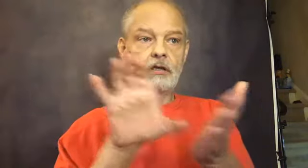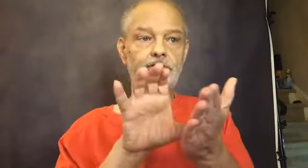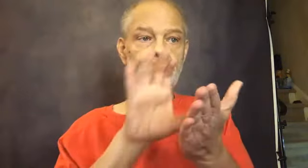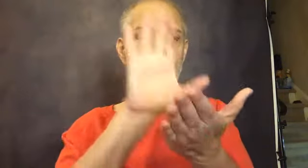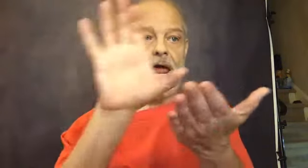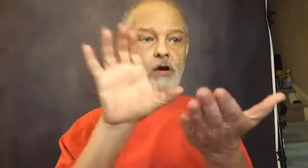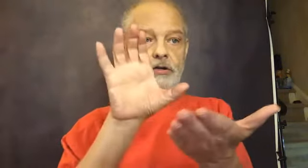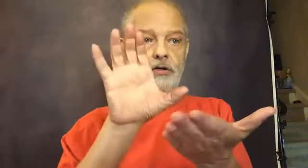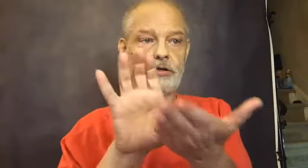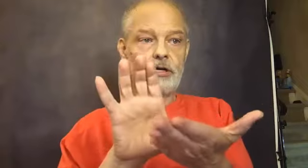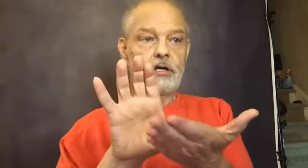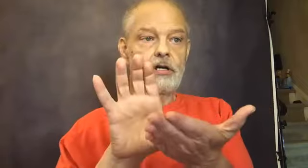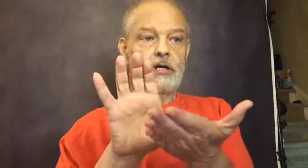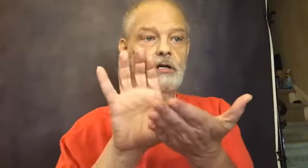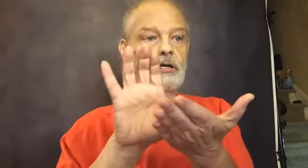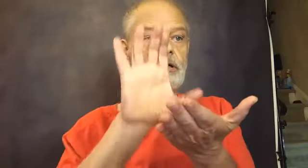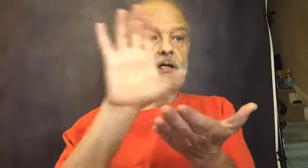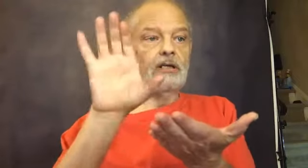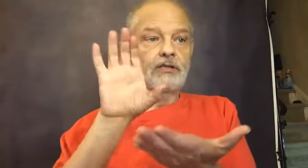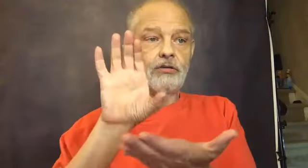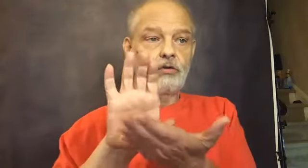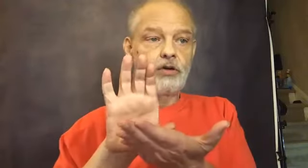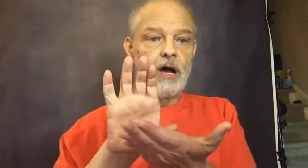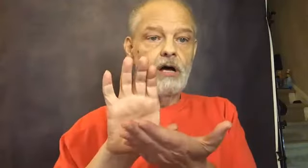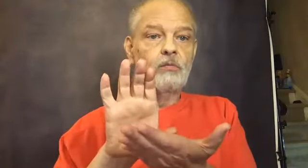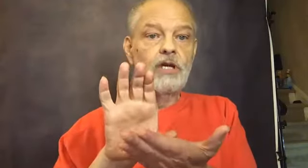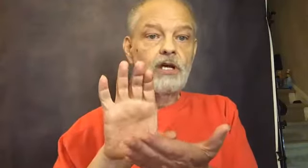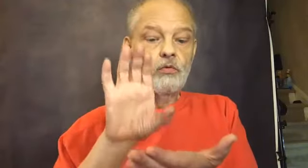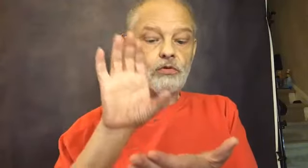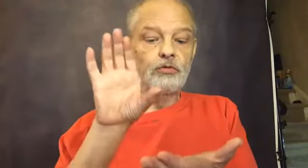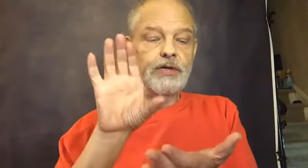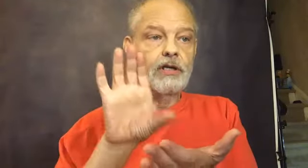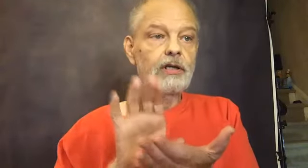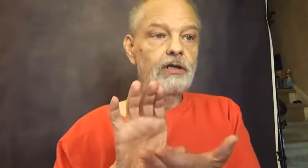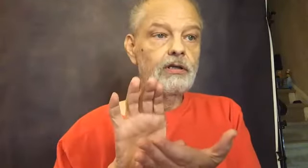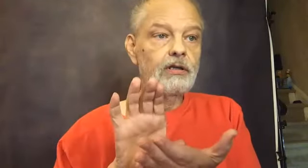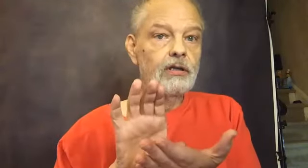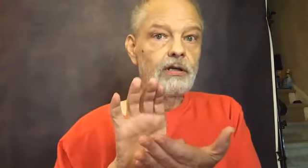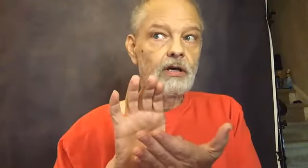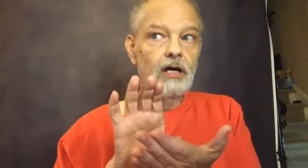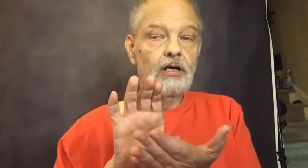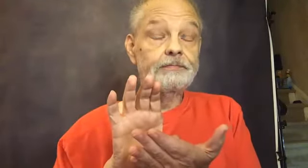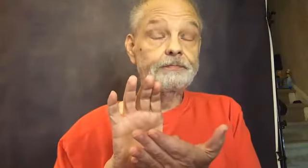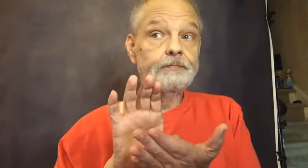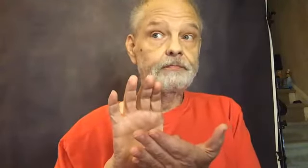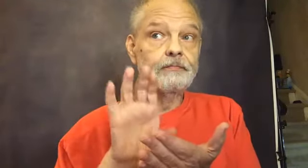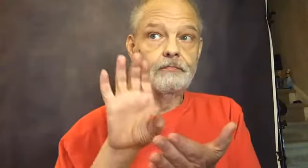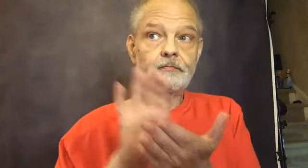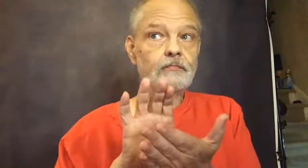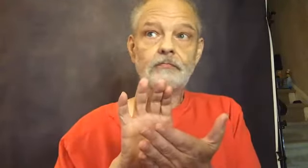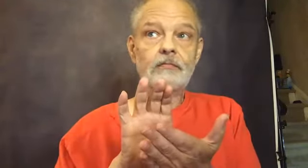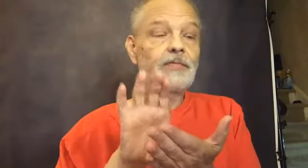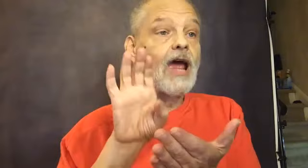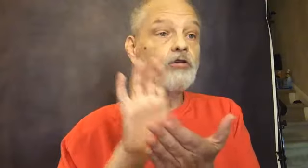There's also character that you do in your palm, which would be the character